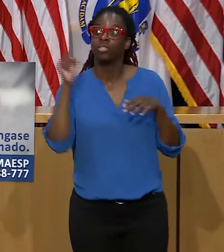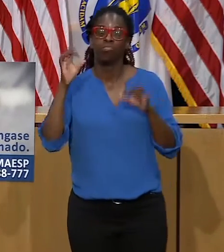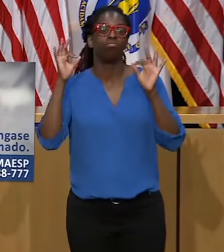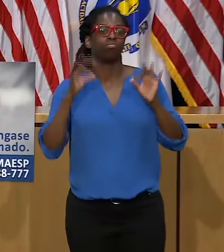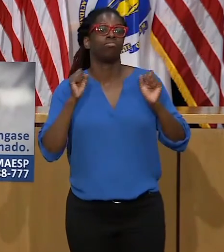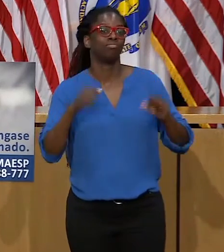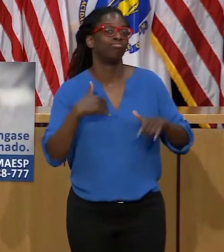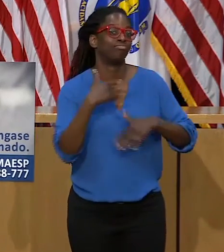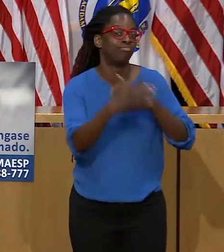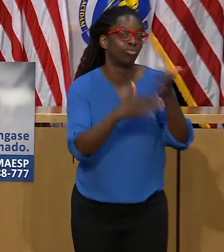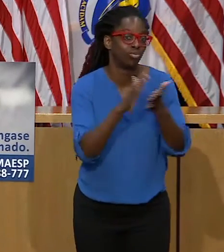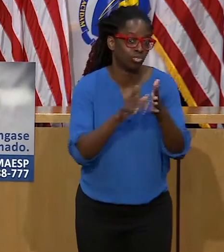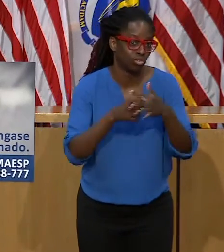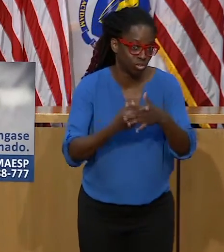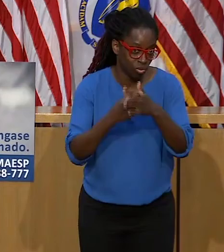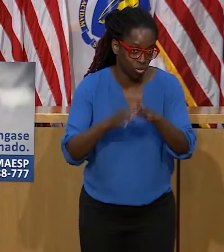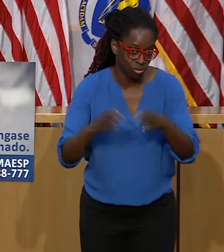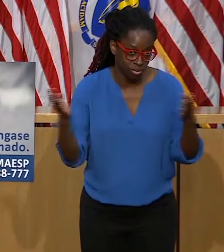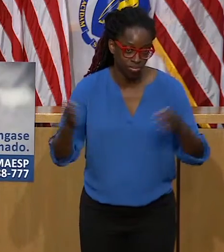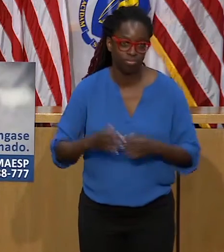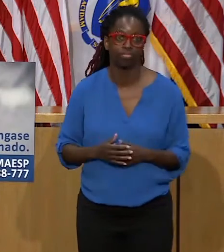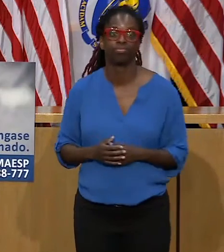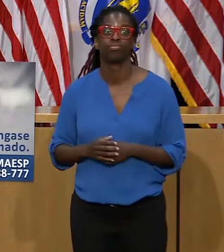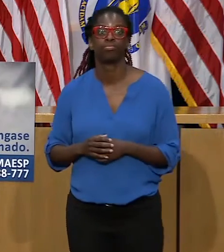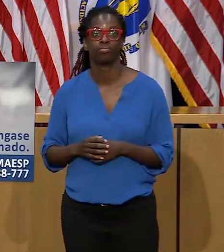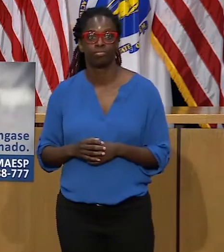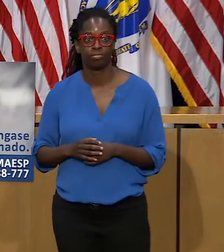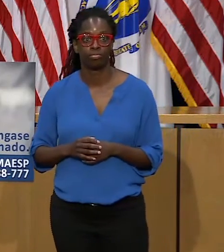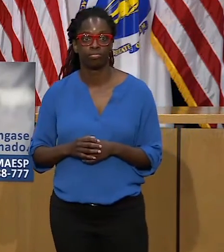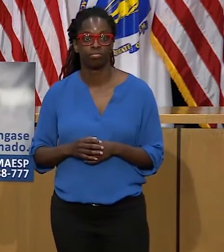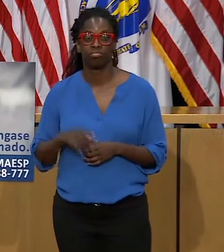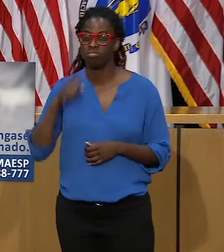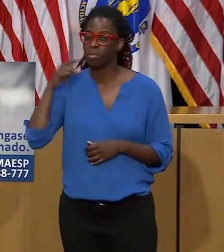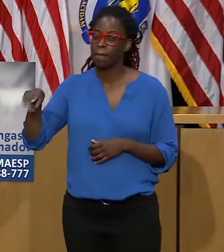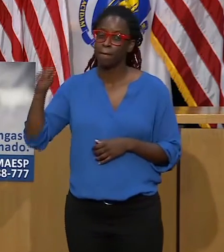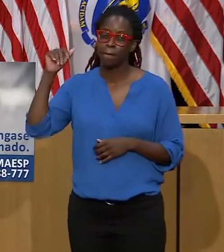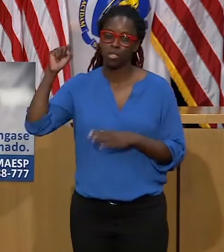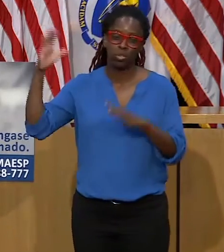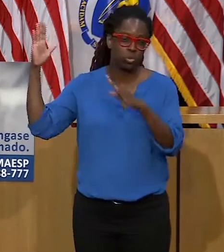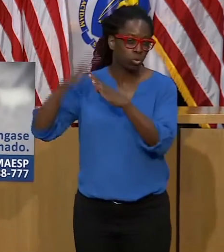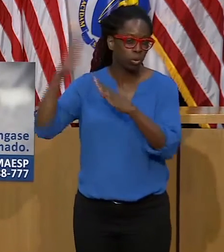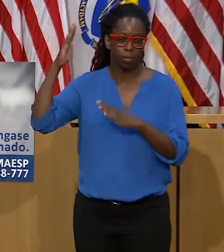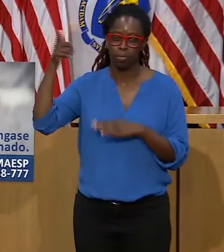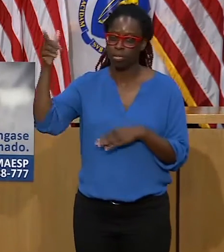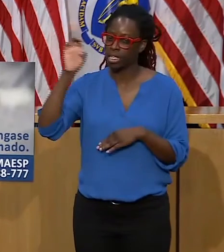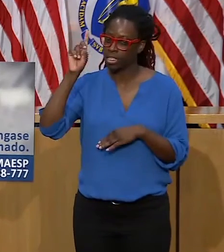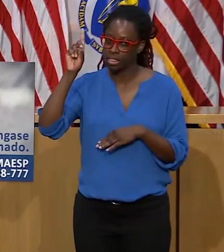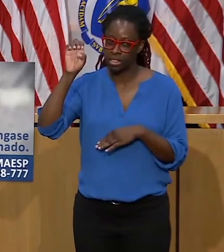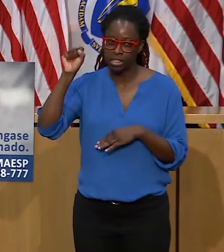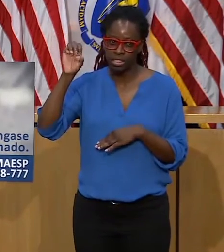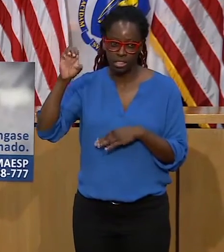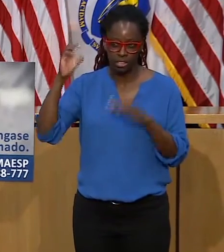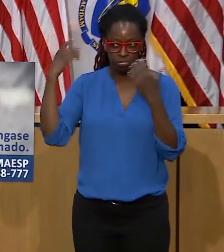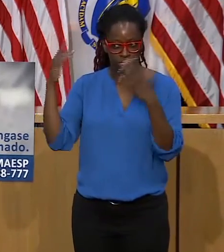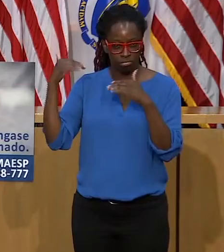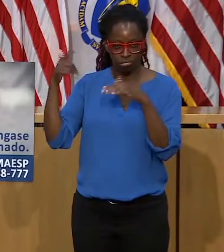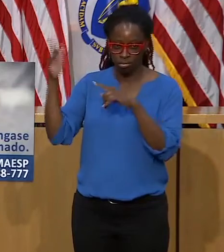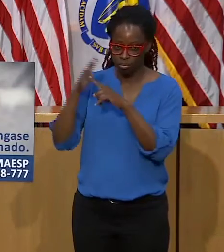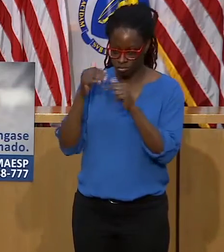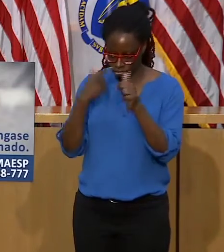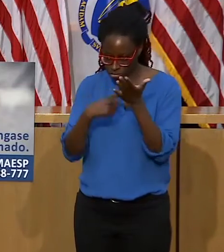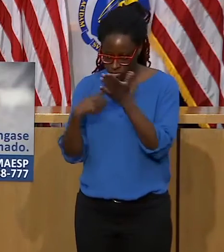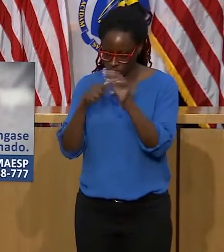is committed to continuing to provide our children with the high caliber of education and learning that